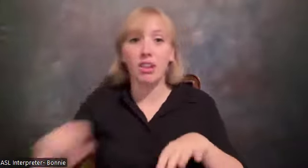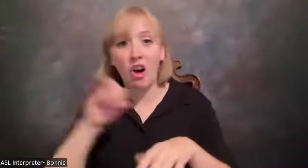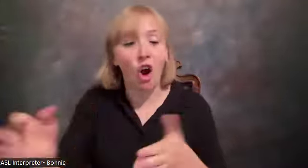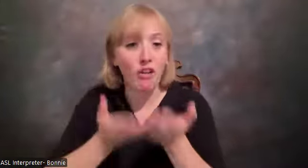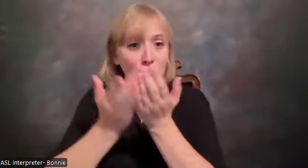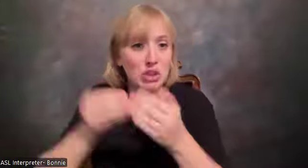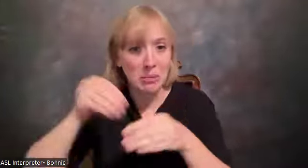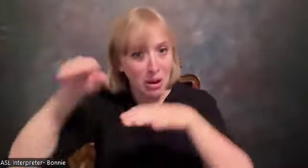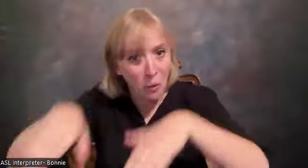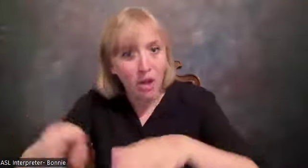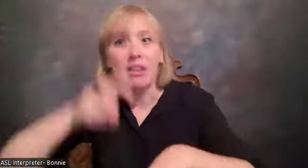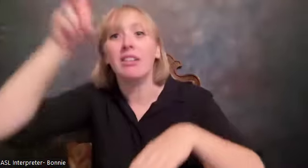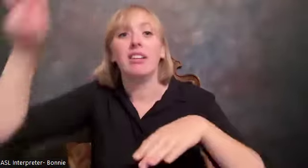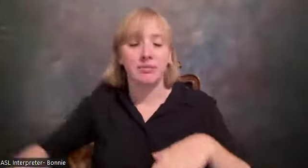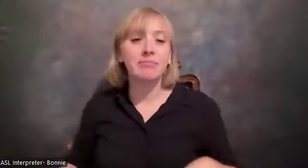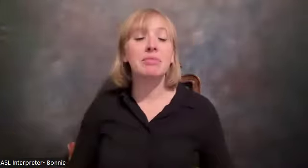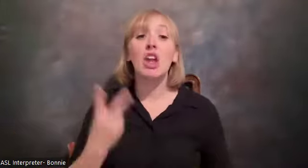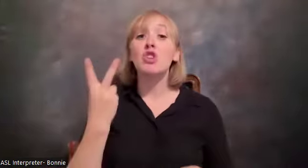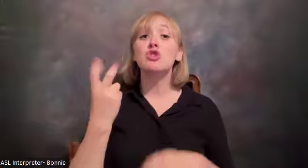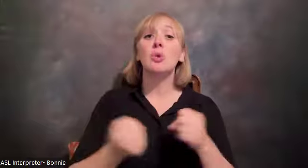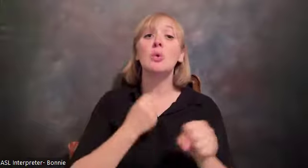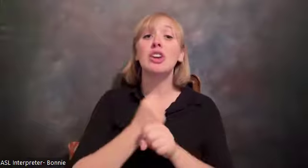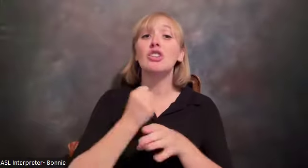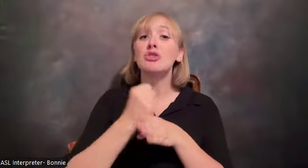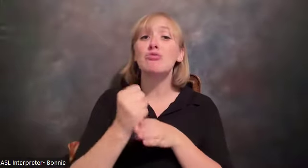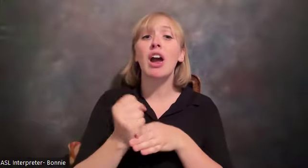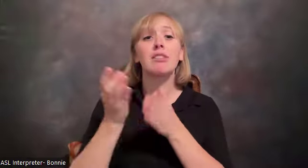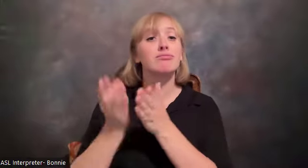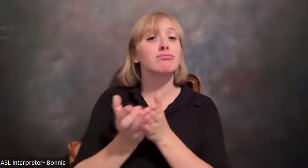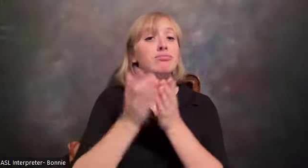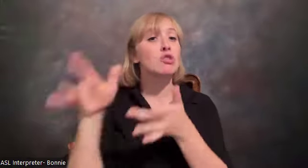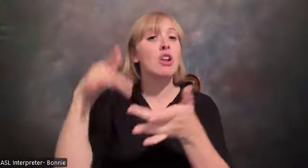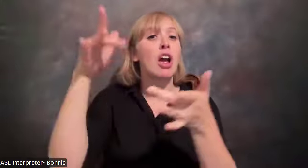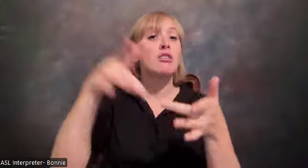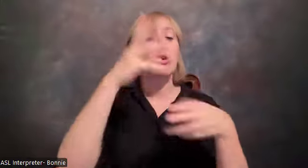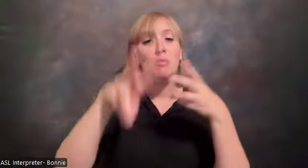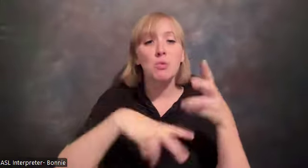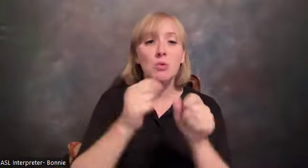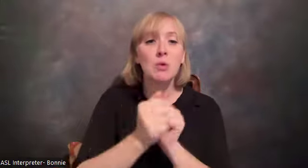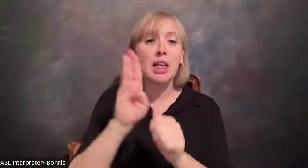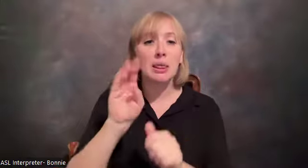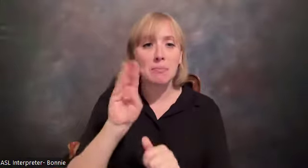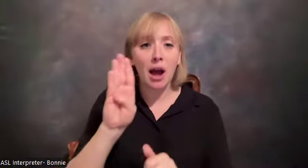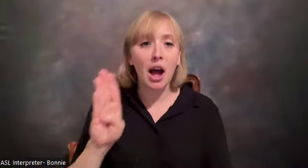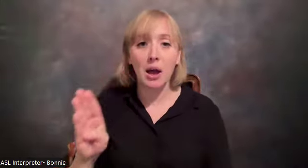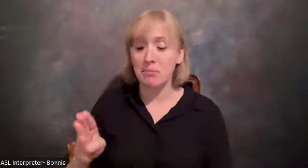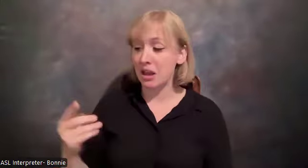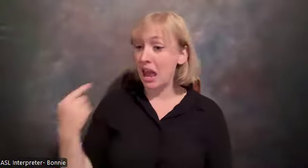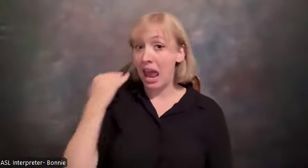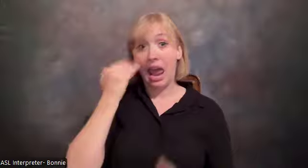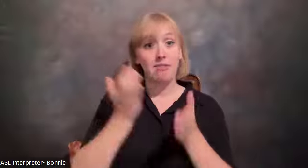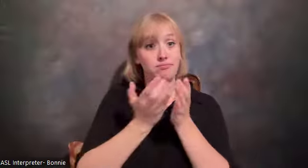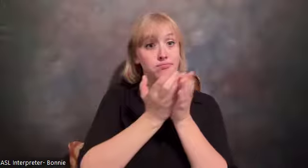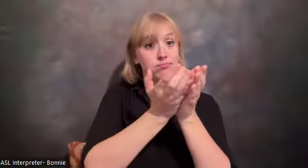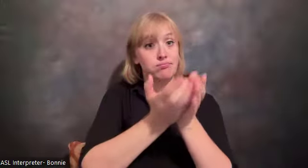I spent my first 2 years of sobriety on that ship traveling the world with Bob. And whenever that ship would pull into a port, we would go find you guys. And there